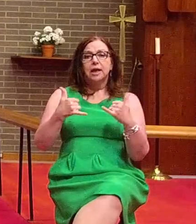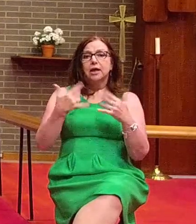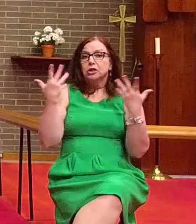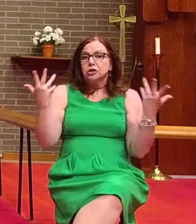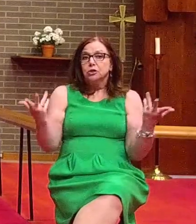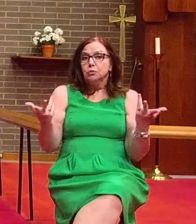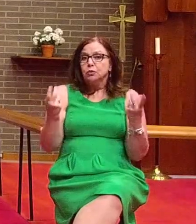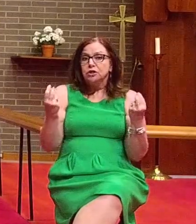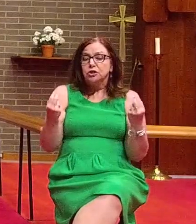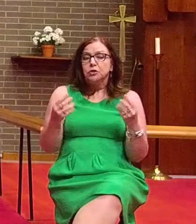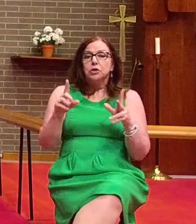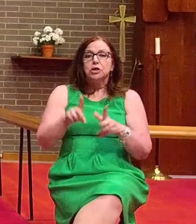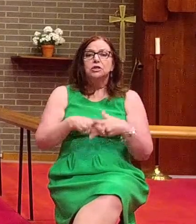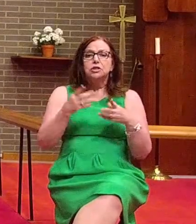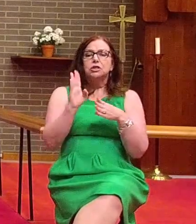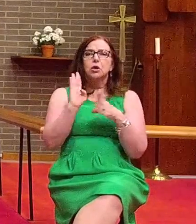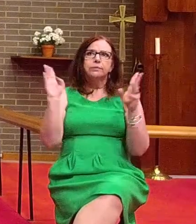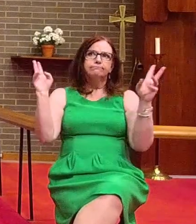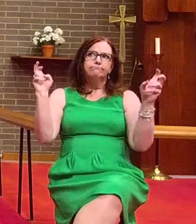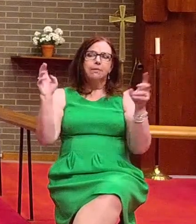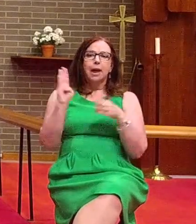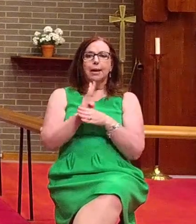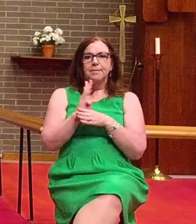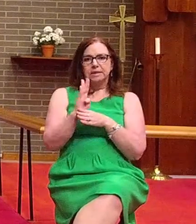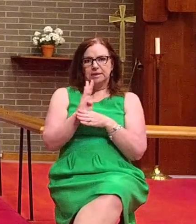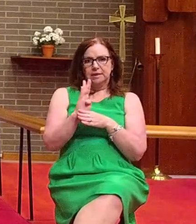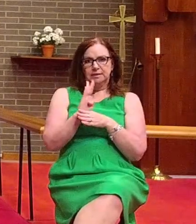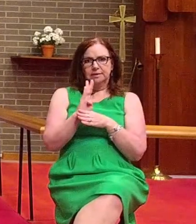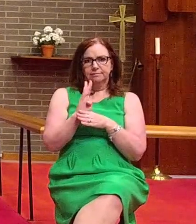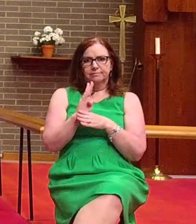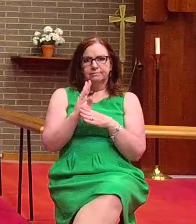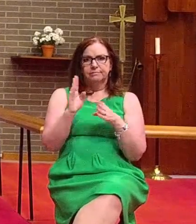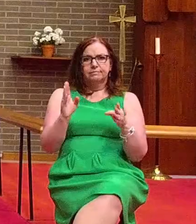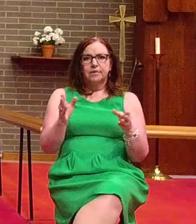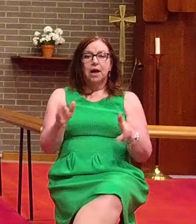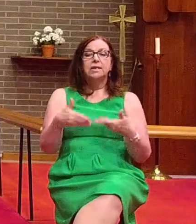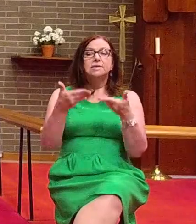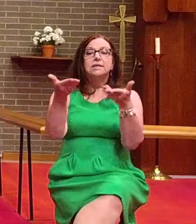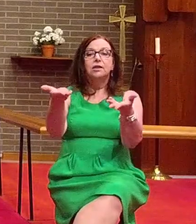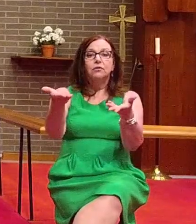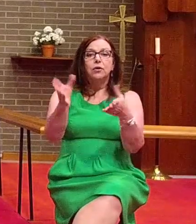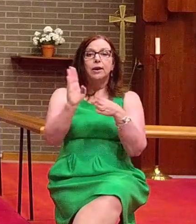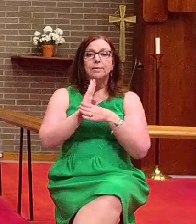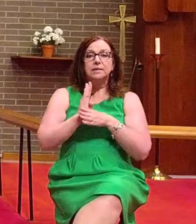business, so to speak, a delivery business.